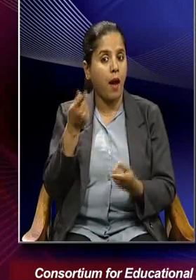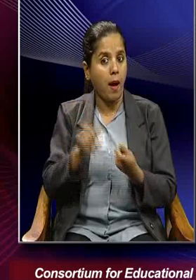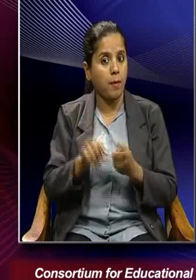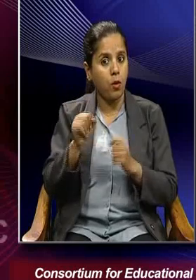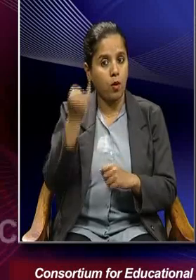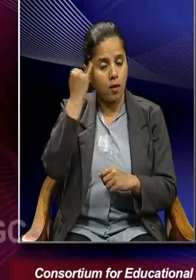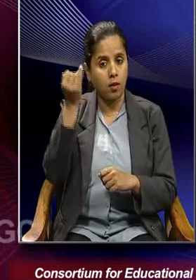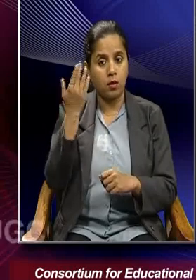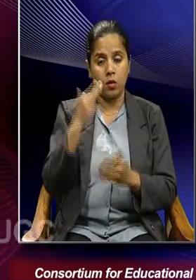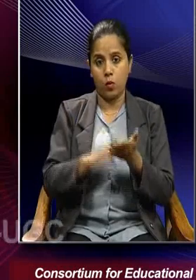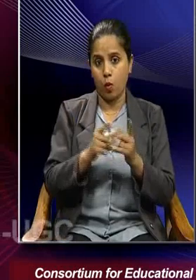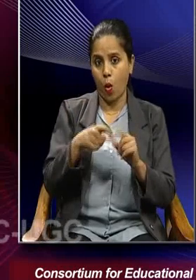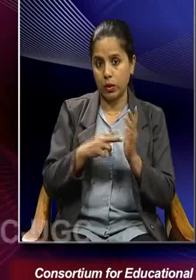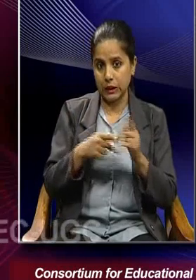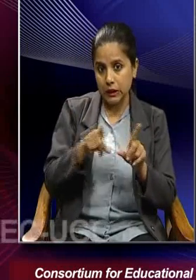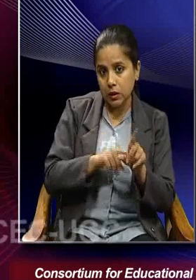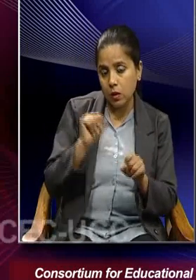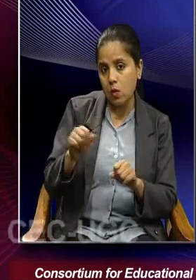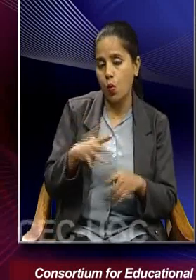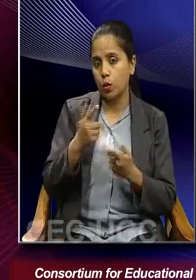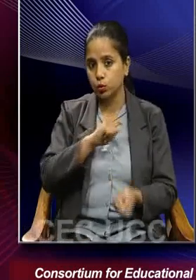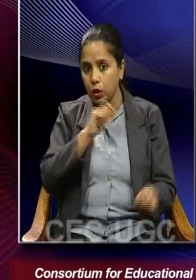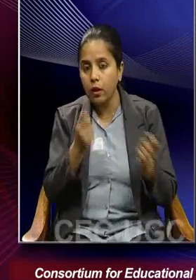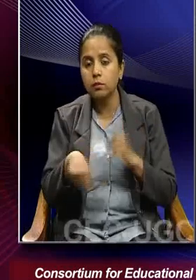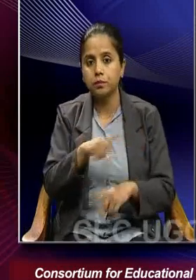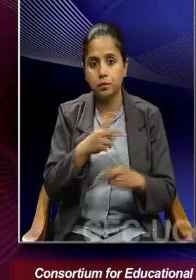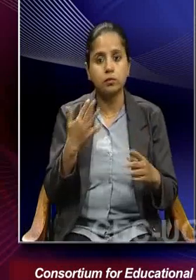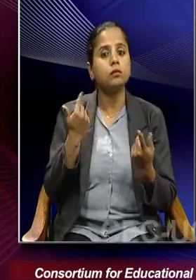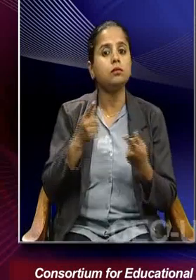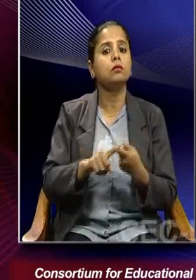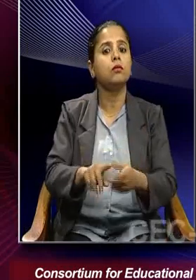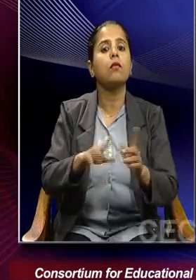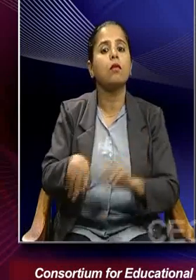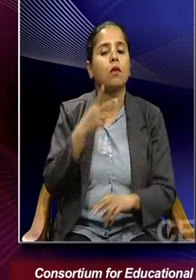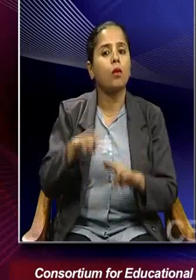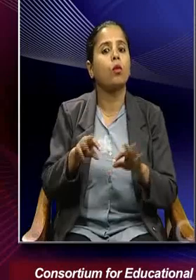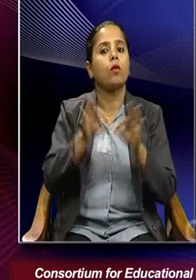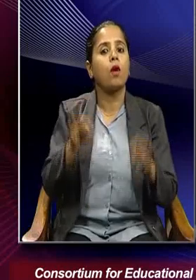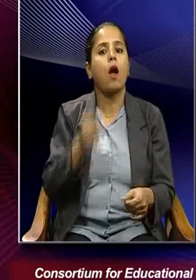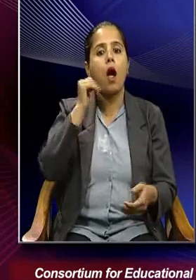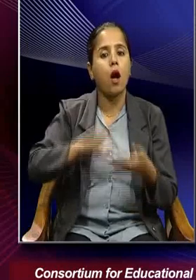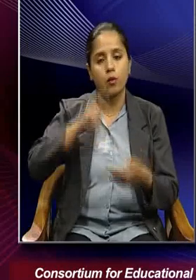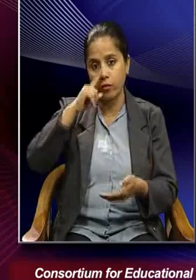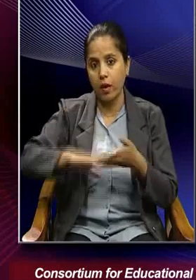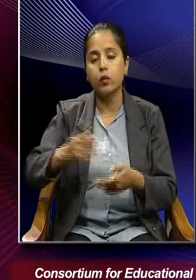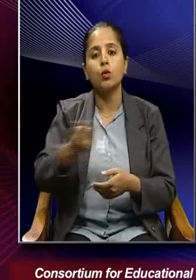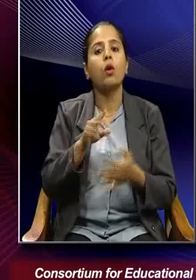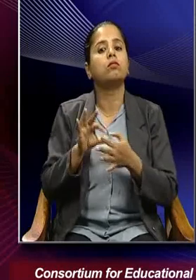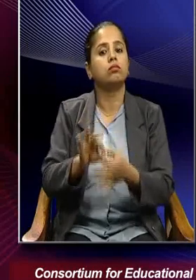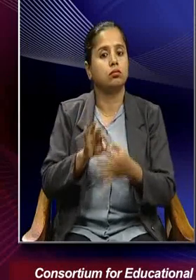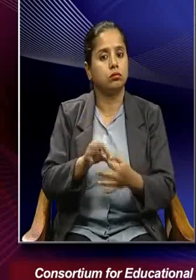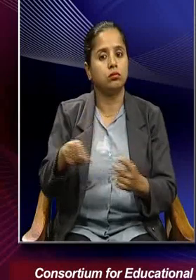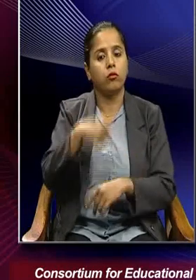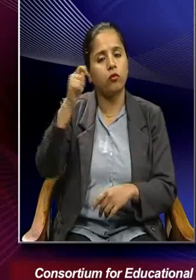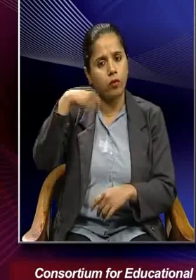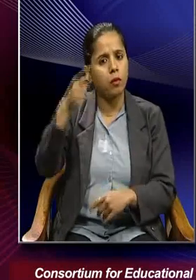ideas of modernity, or the kind of changes which are happening in the framework of the husband-wife relationships. So the film